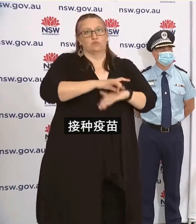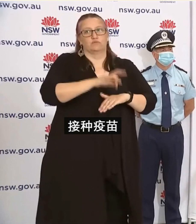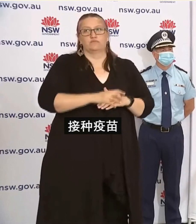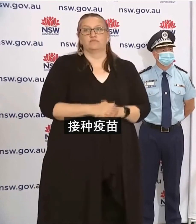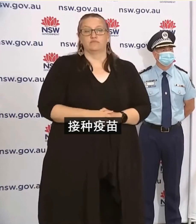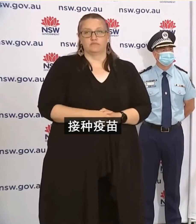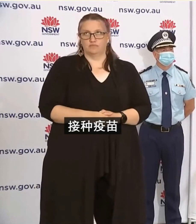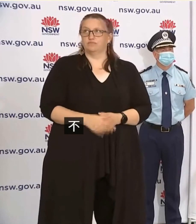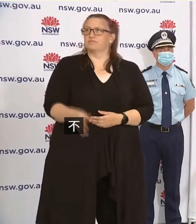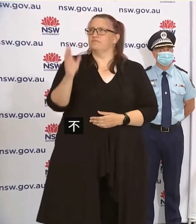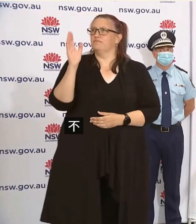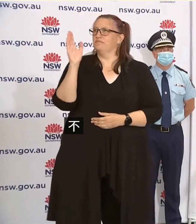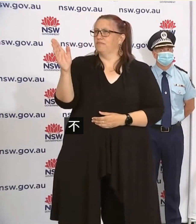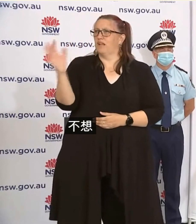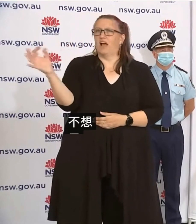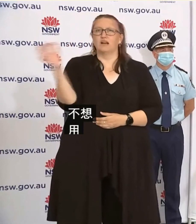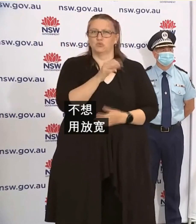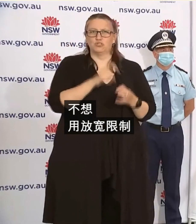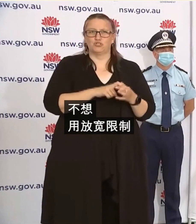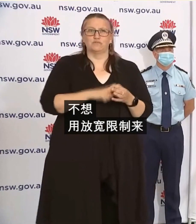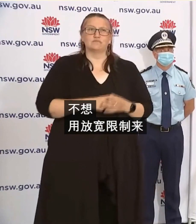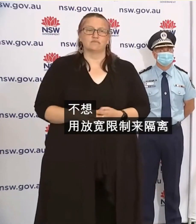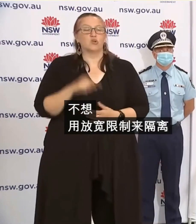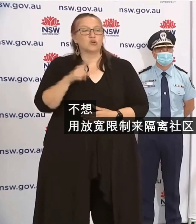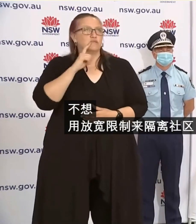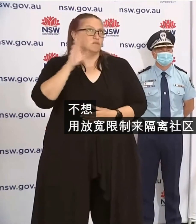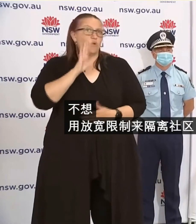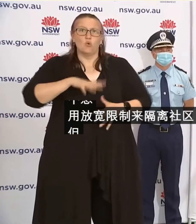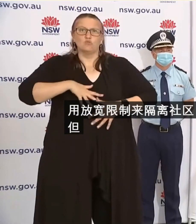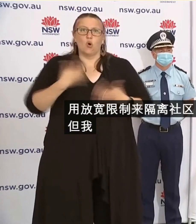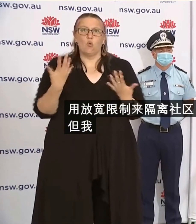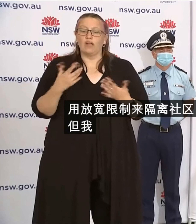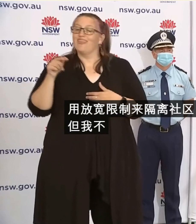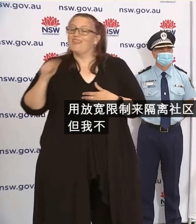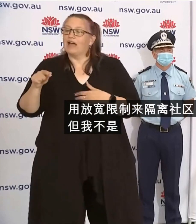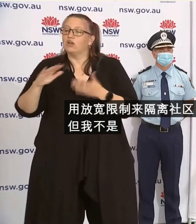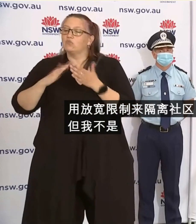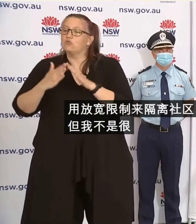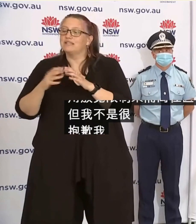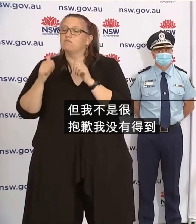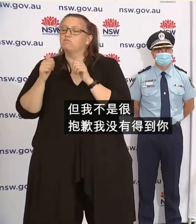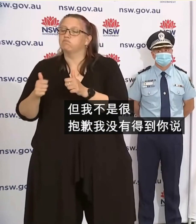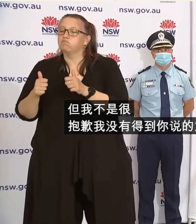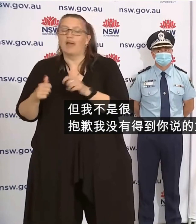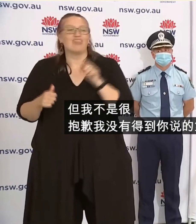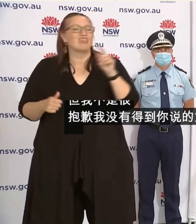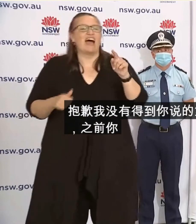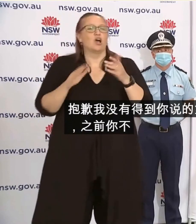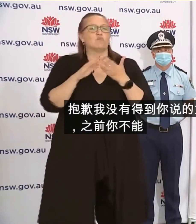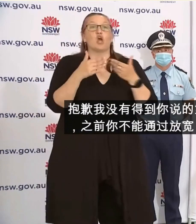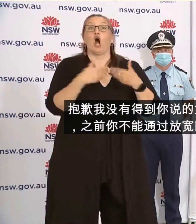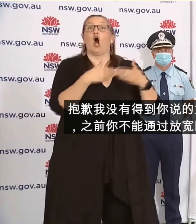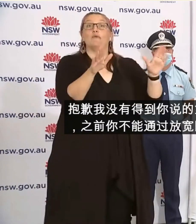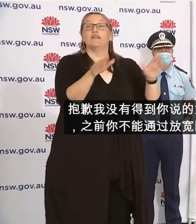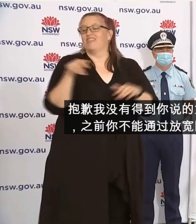question. You've said before that you don't want to segregate communities with relaxing restrictions, but isn't that what I'm sorry, I didn't get the first bit of the Sorry, question. you've